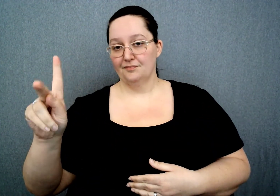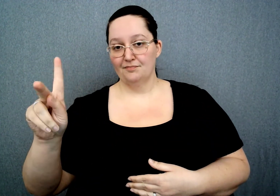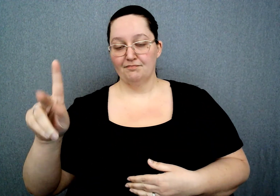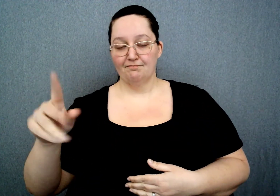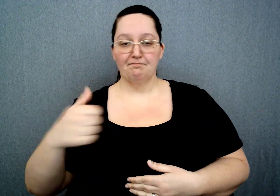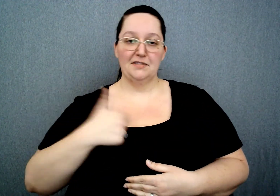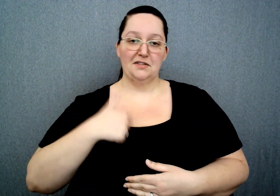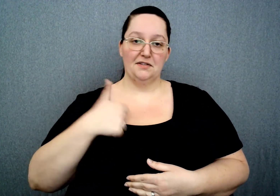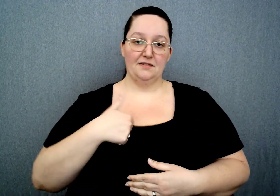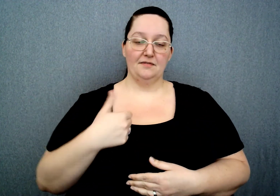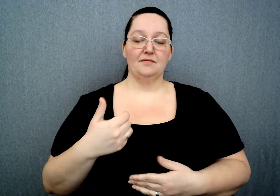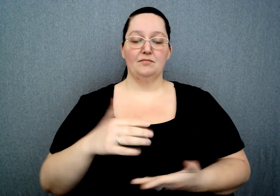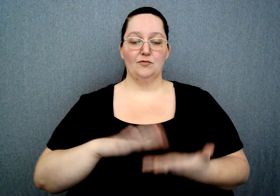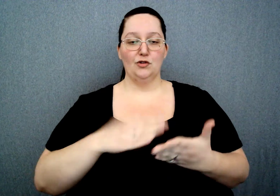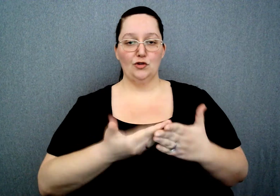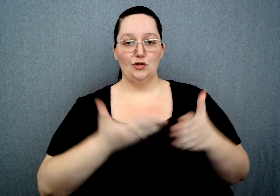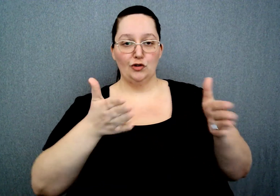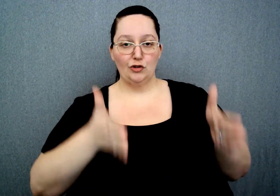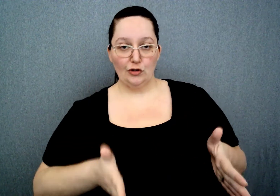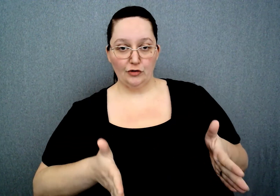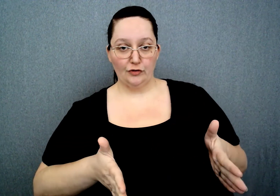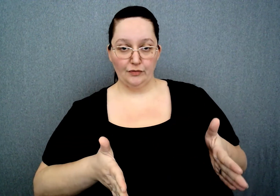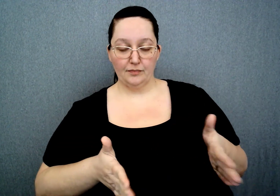or a cook, if you will. I am a chef, I am a cook.